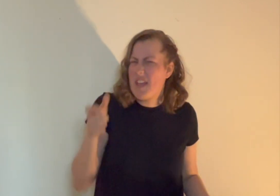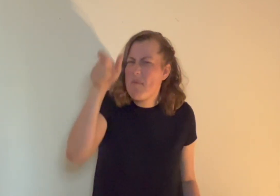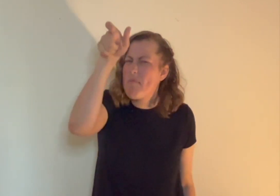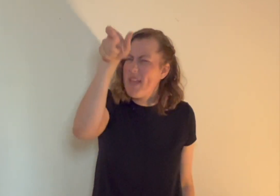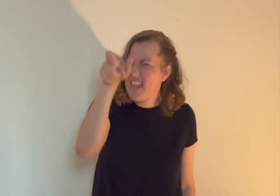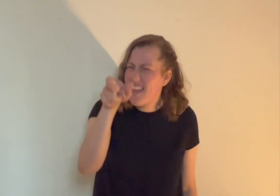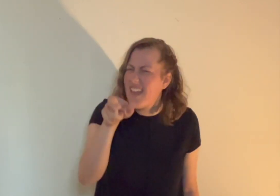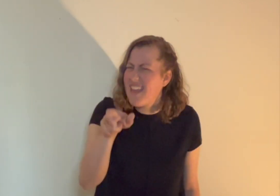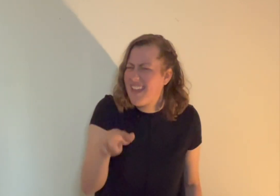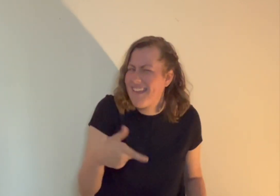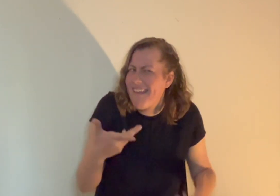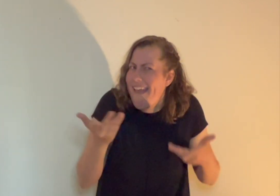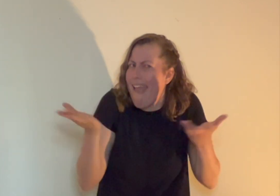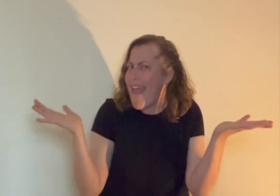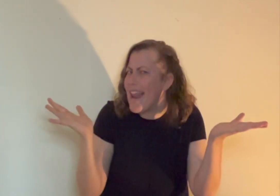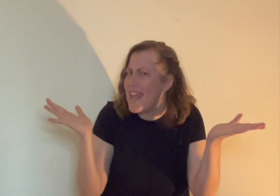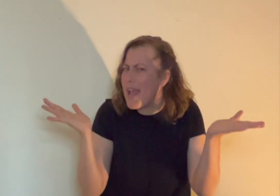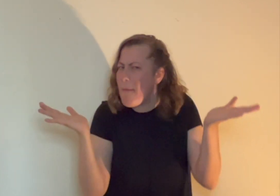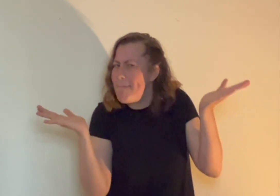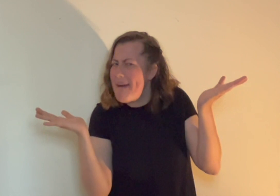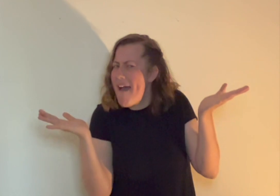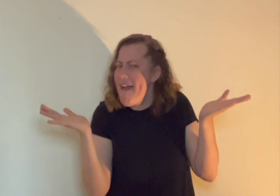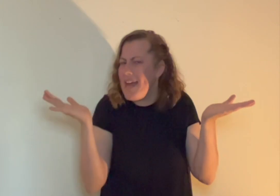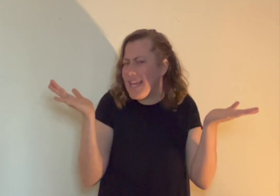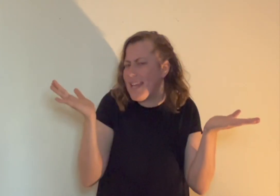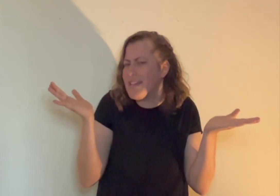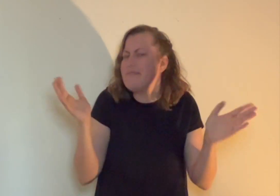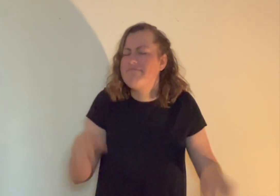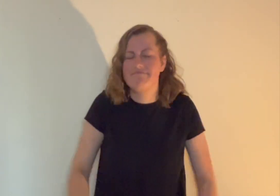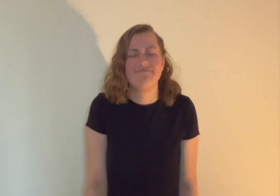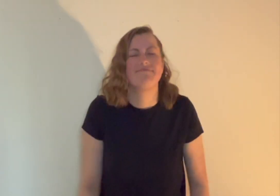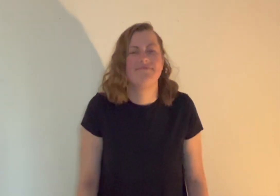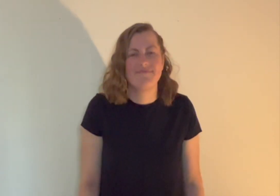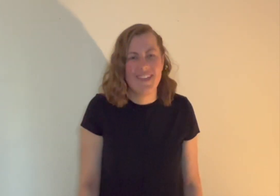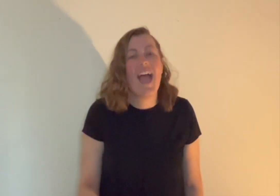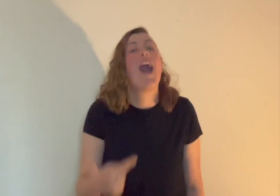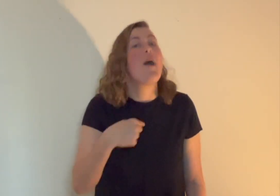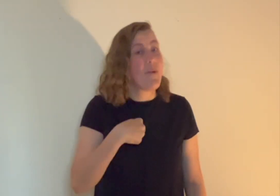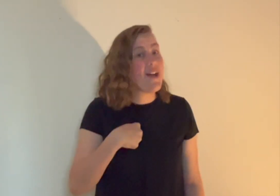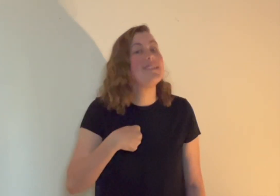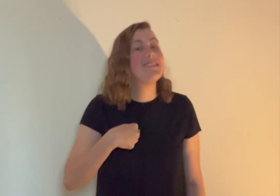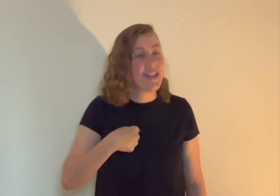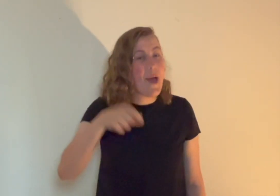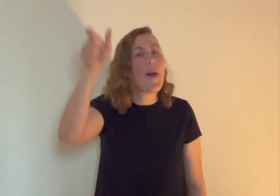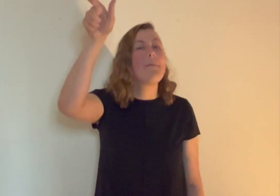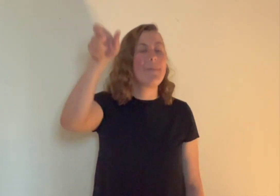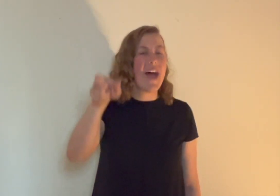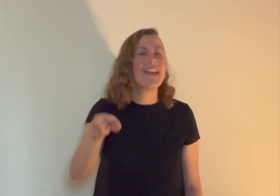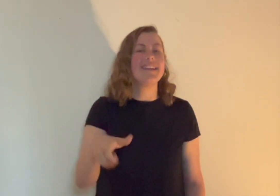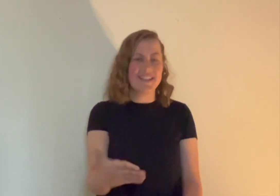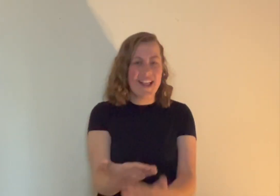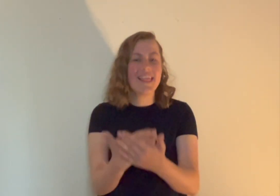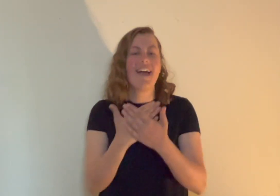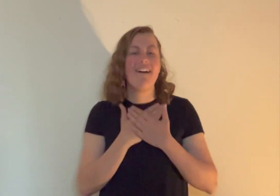be anybody? I want somebody to love